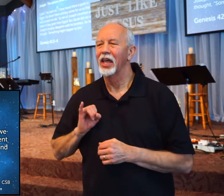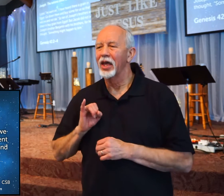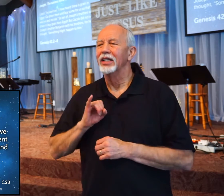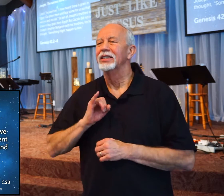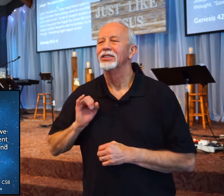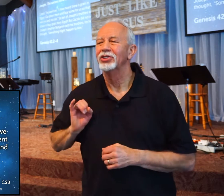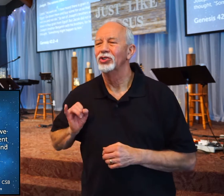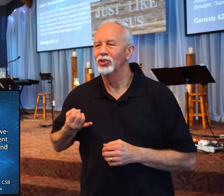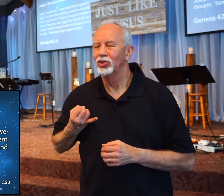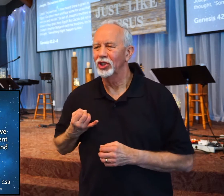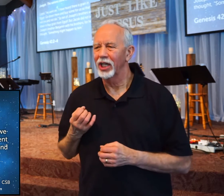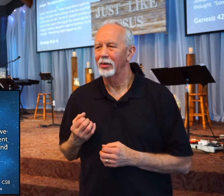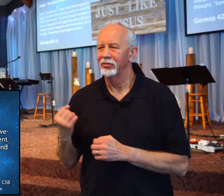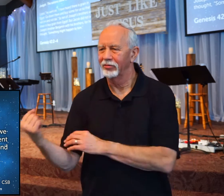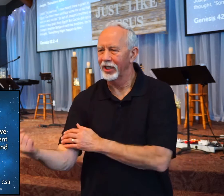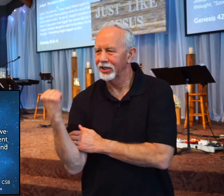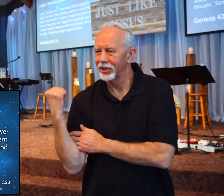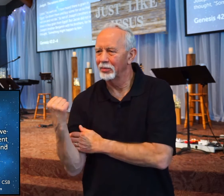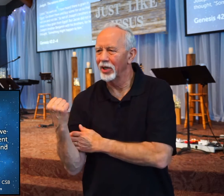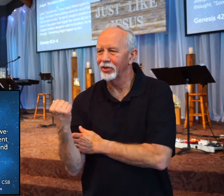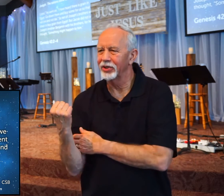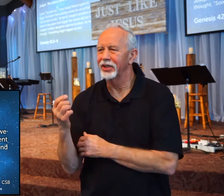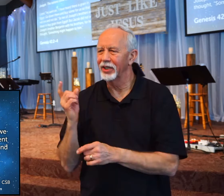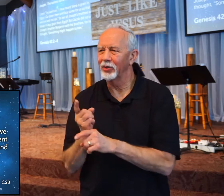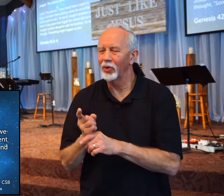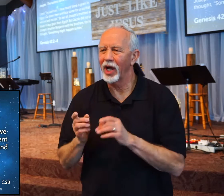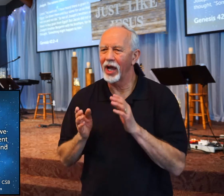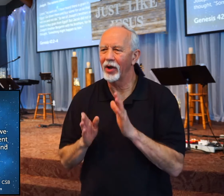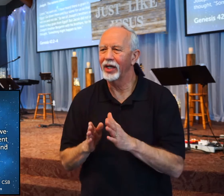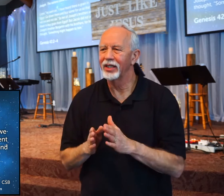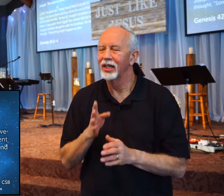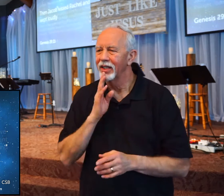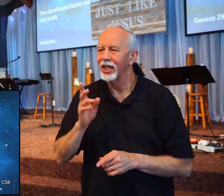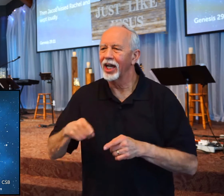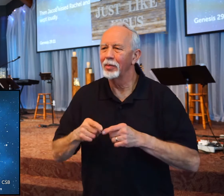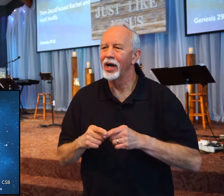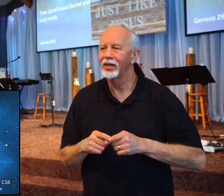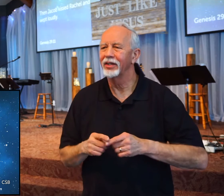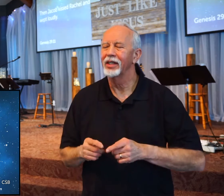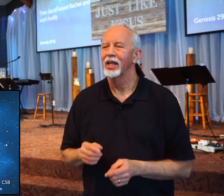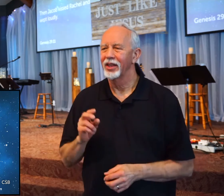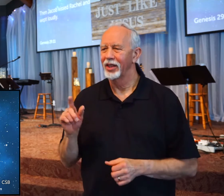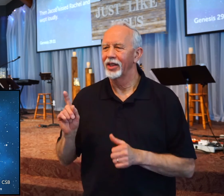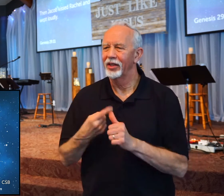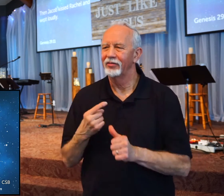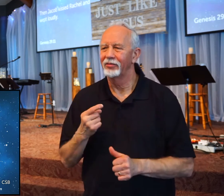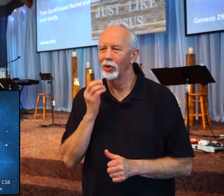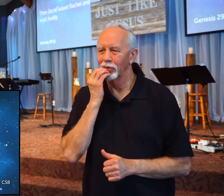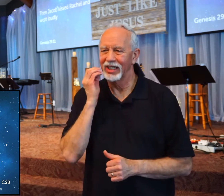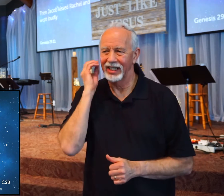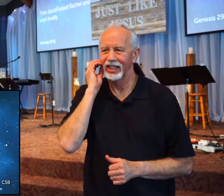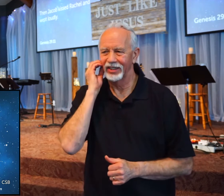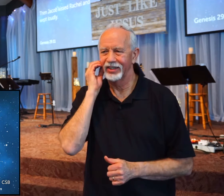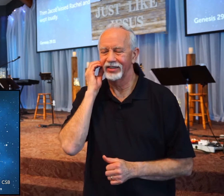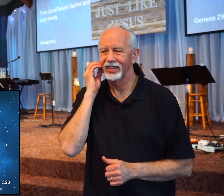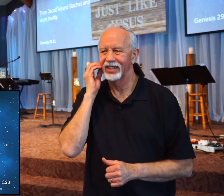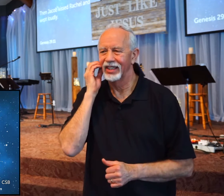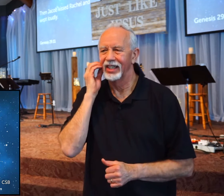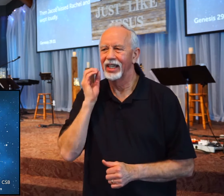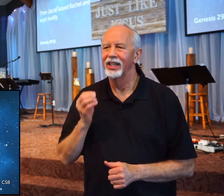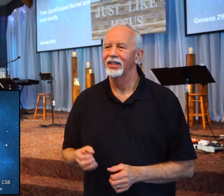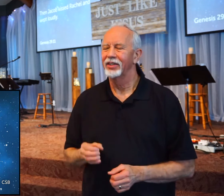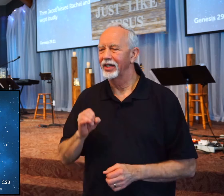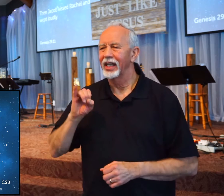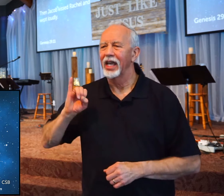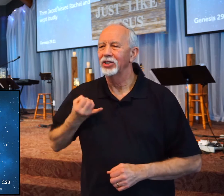in their culturally appropriate way. And talk about a memorable first kiss. Watch what happens to Rachel. Then Jacob